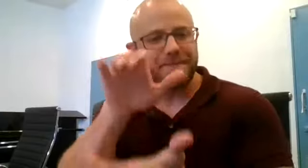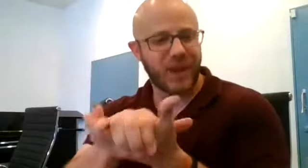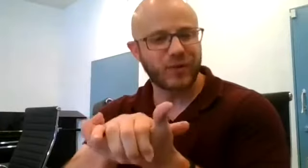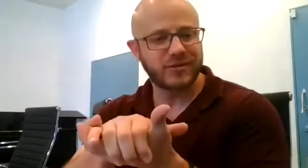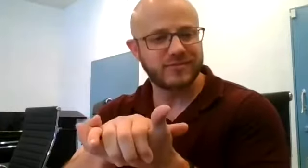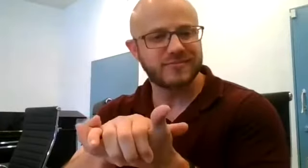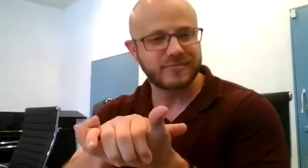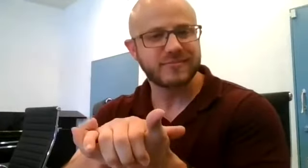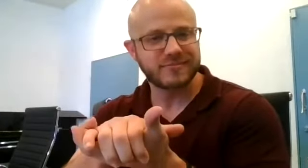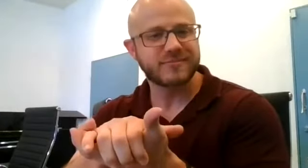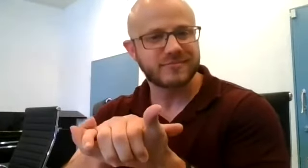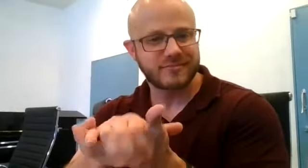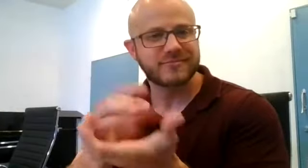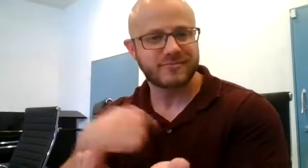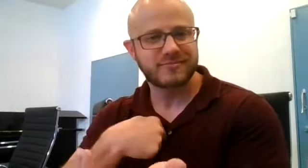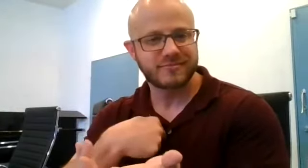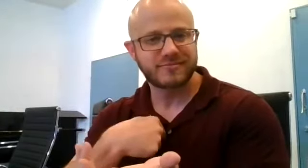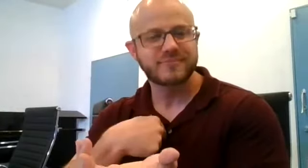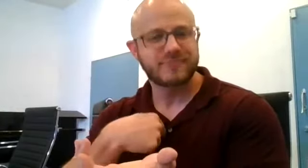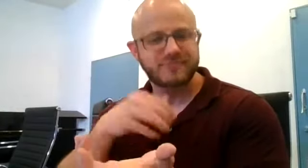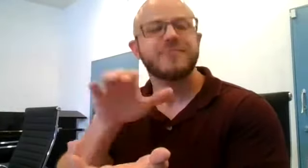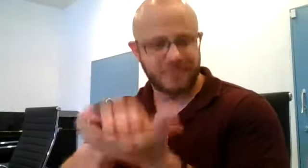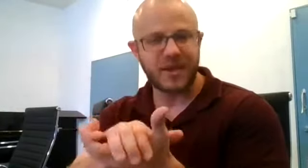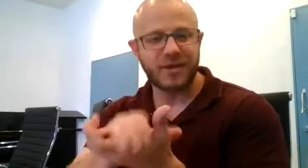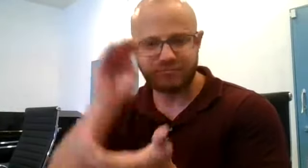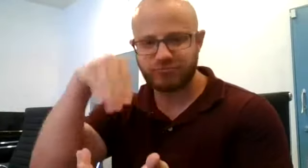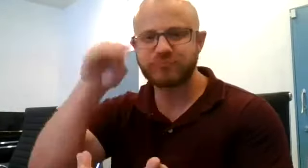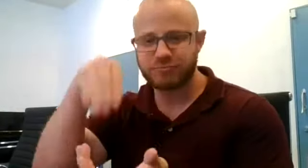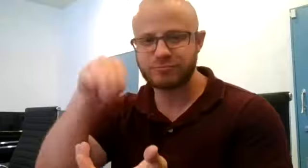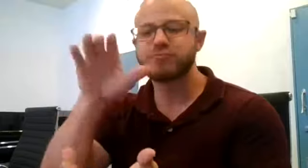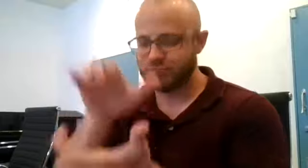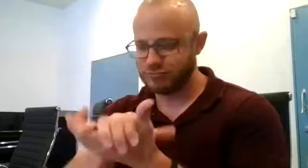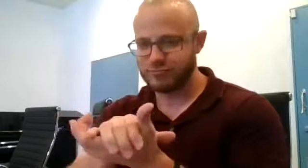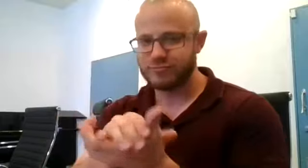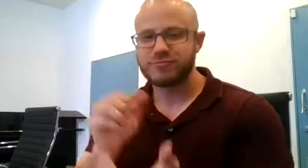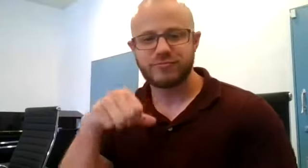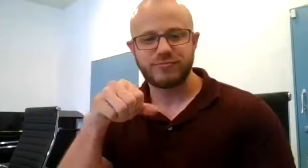I married, with the head nod. I married.